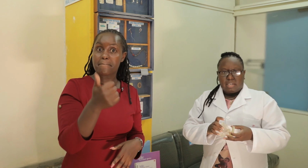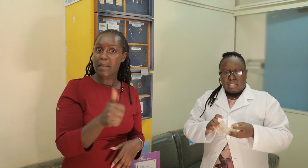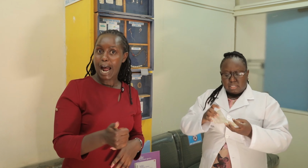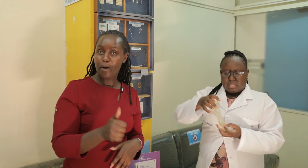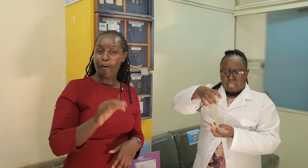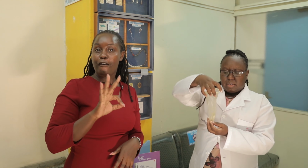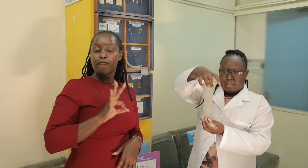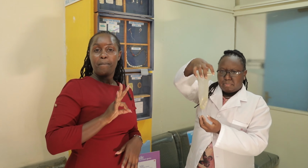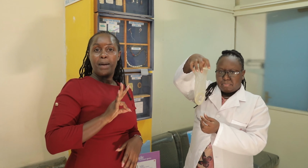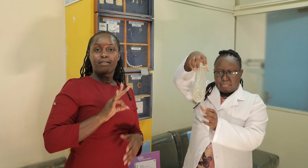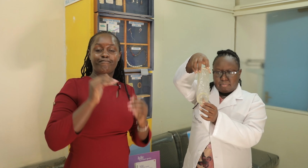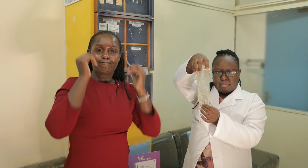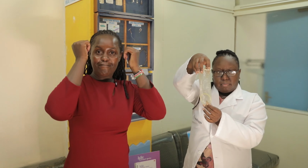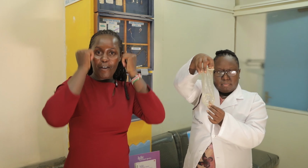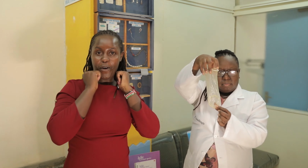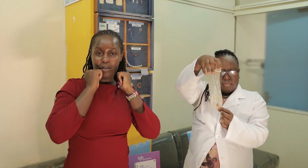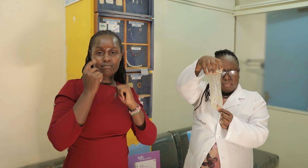looks like this.